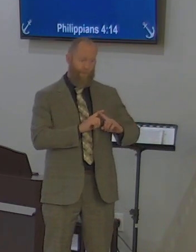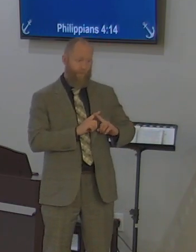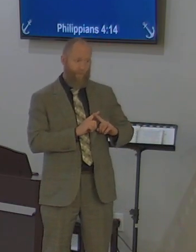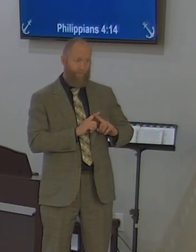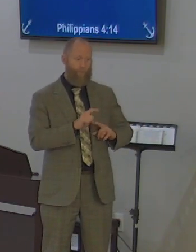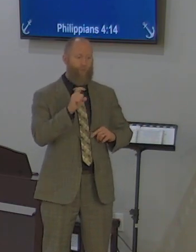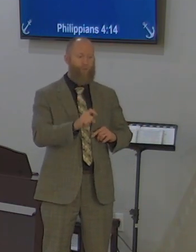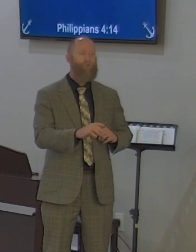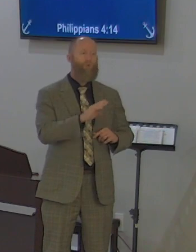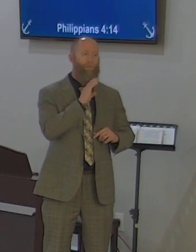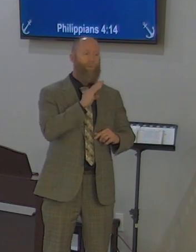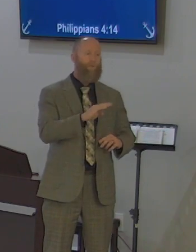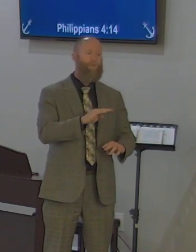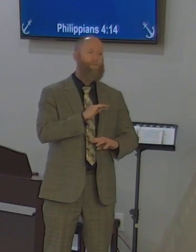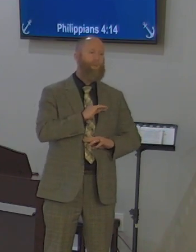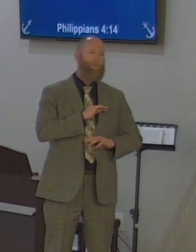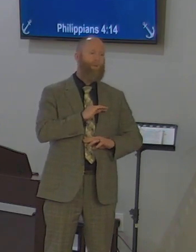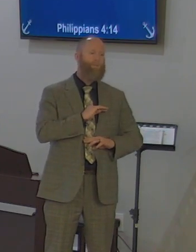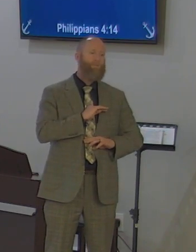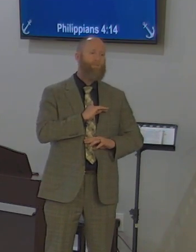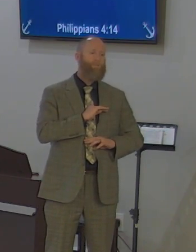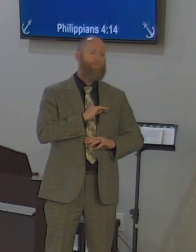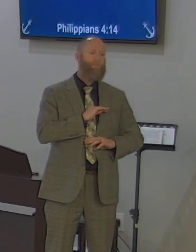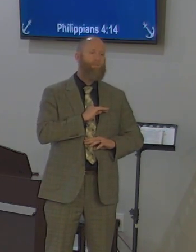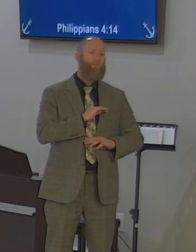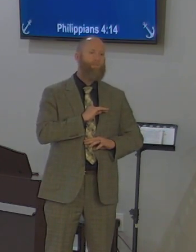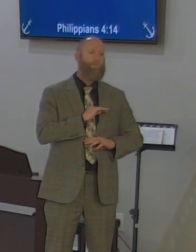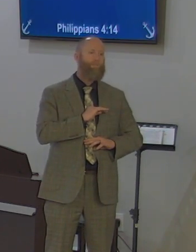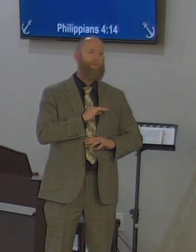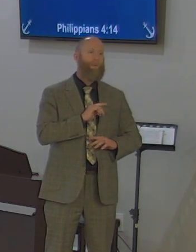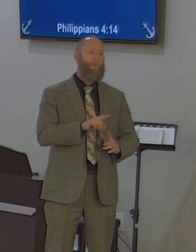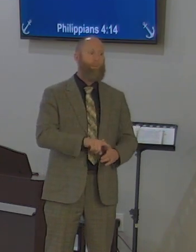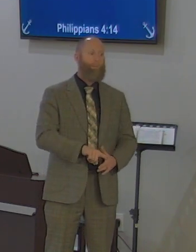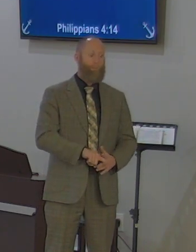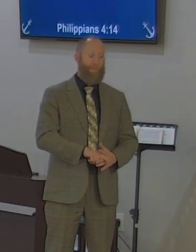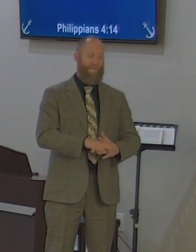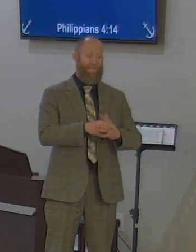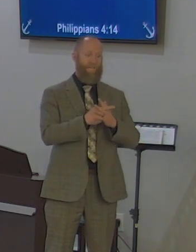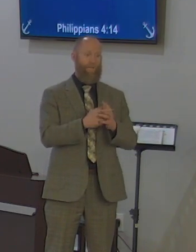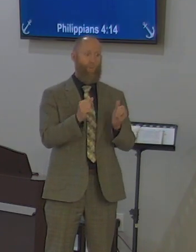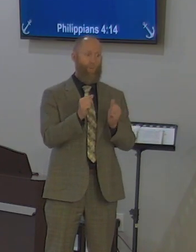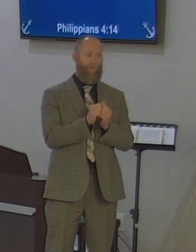And you're going to begin to solve this with gratitude.